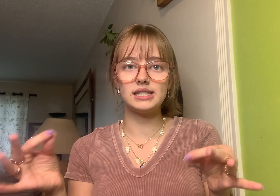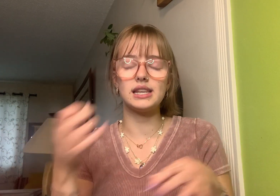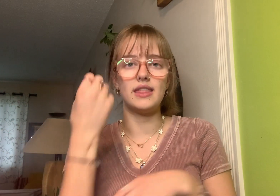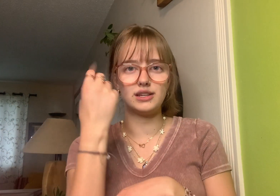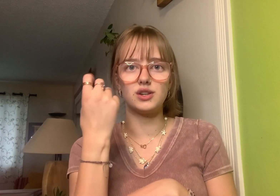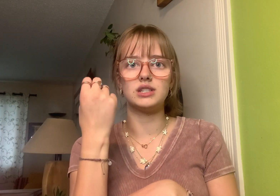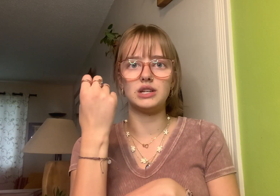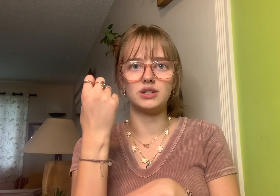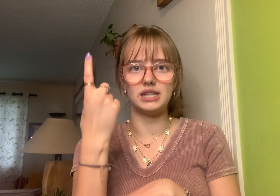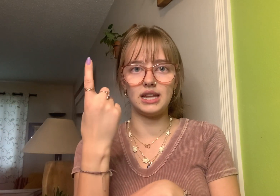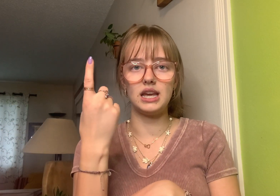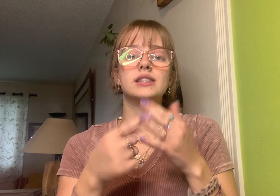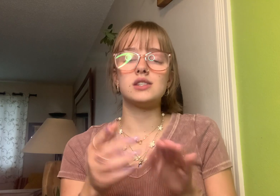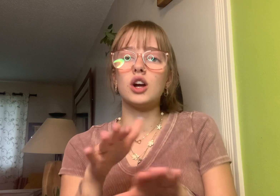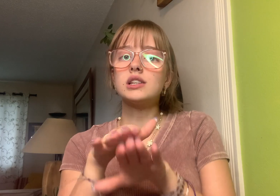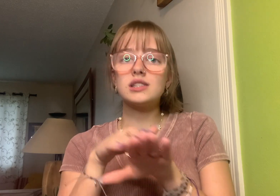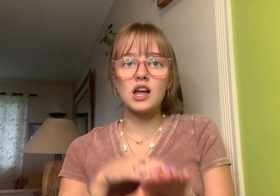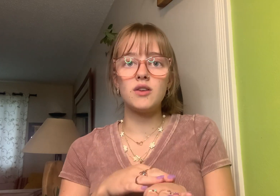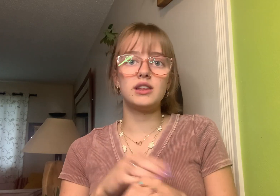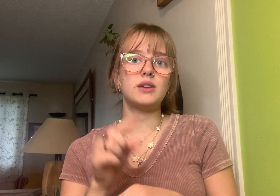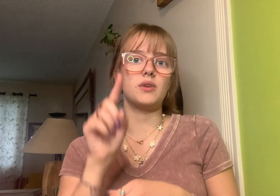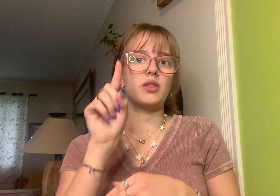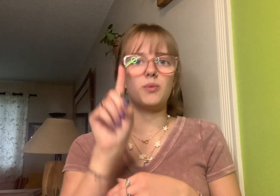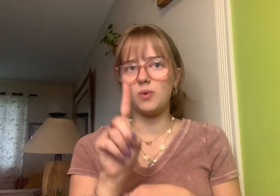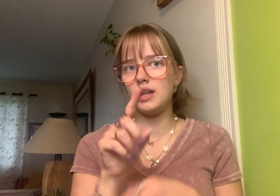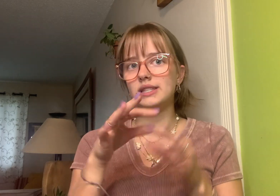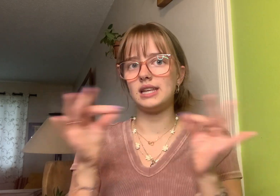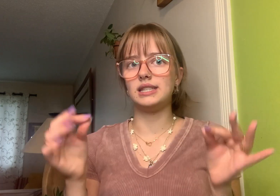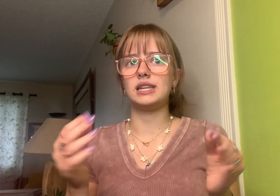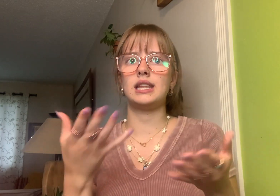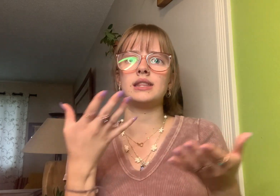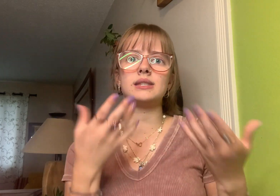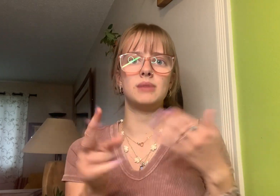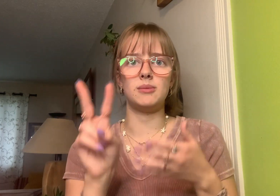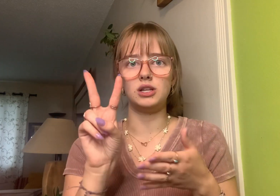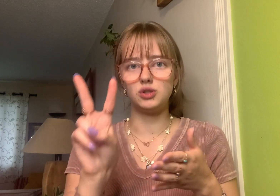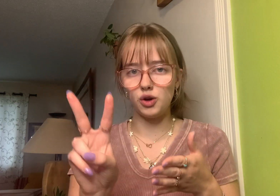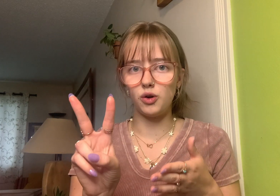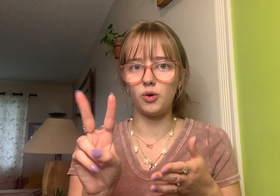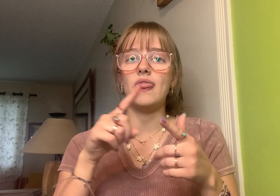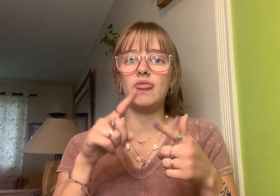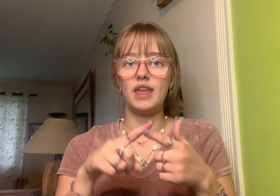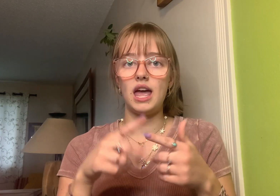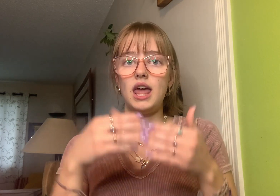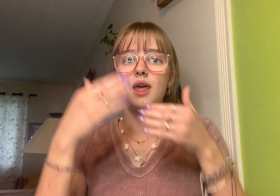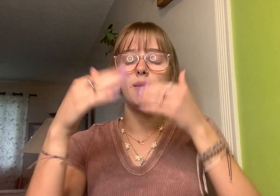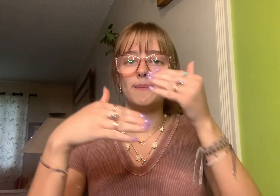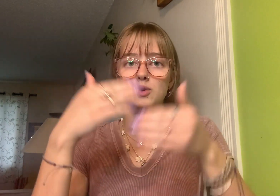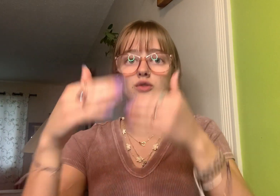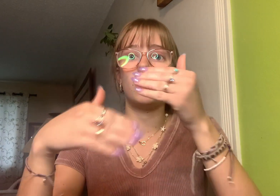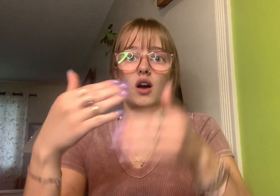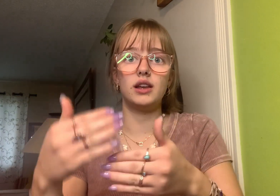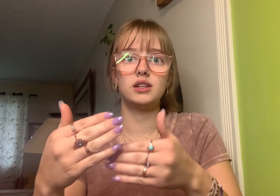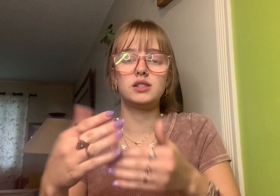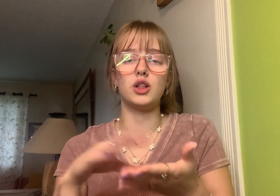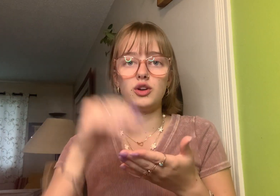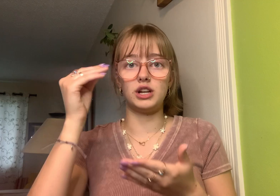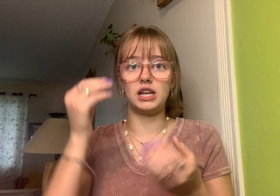and they start to understand it, you can start slowly with 1 sentence, maybe 2, and then move on to learning